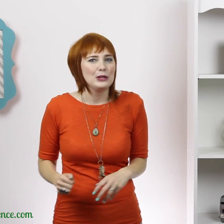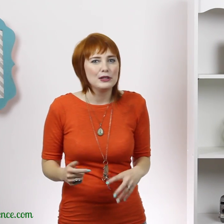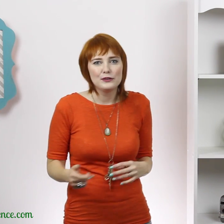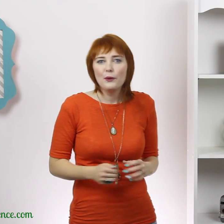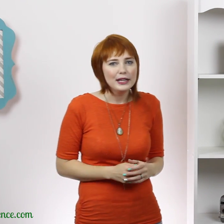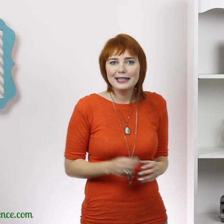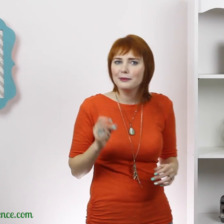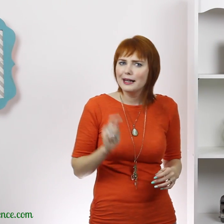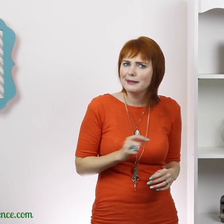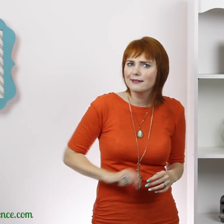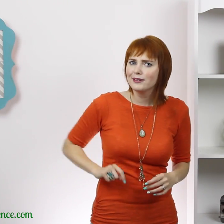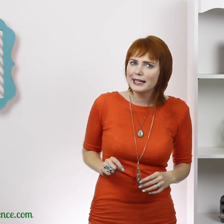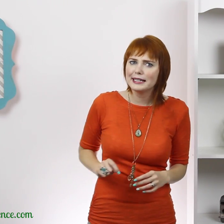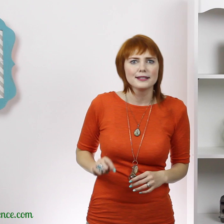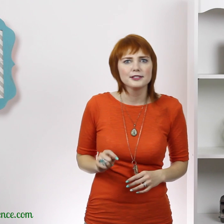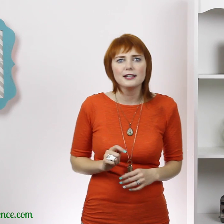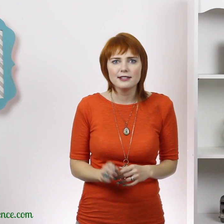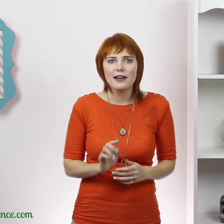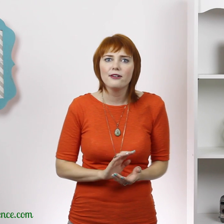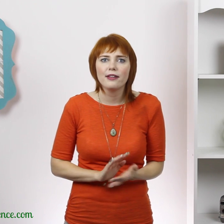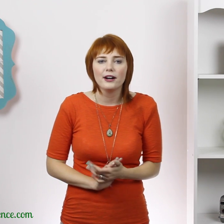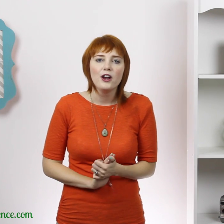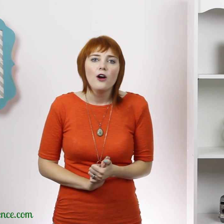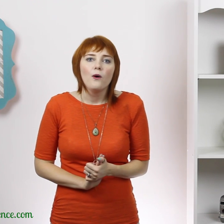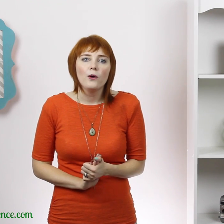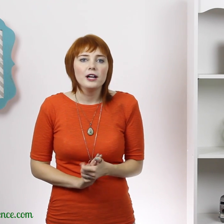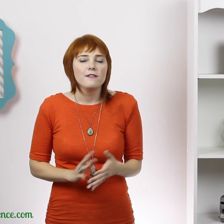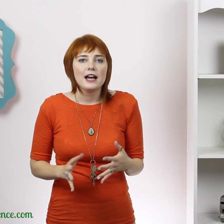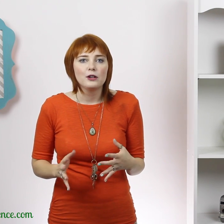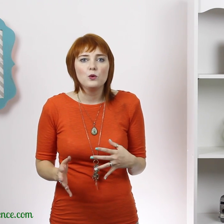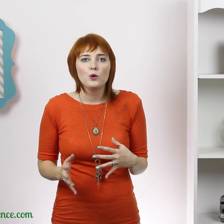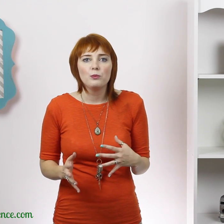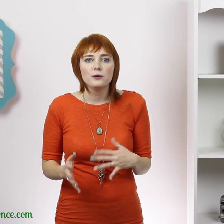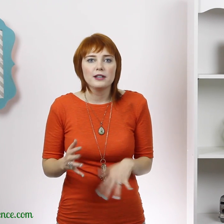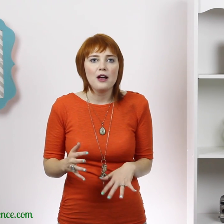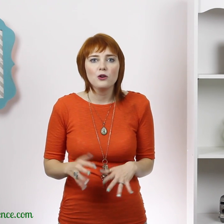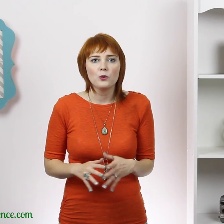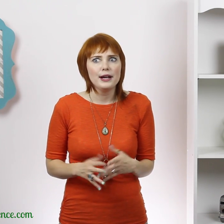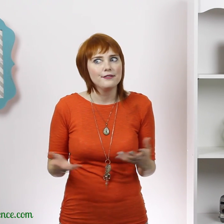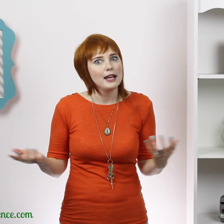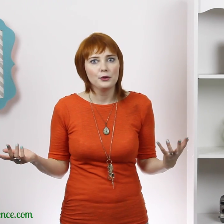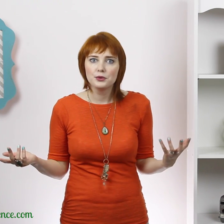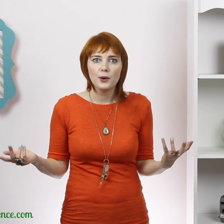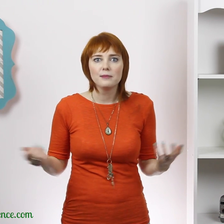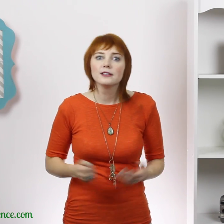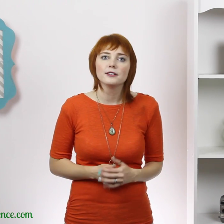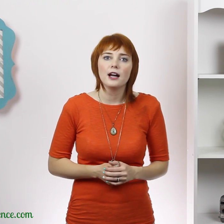and you live in Oregon it will come in very handy because there's lots of elk there or if they have a cool book with an elk or we have an elk toy believe it or